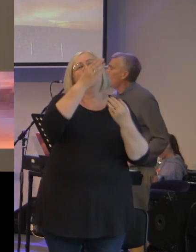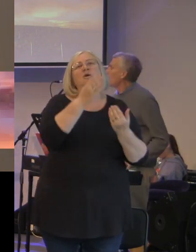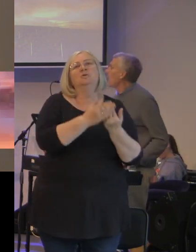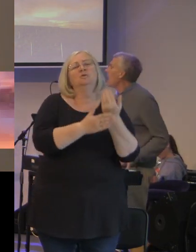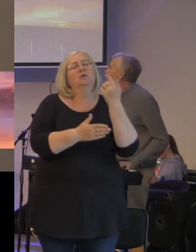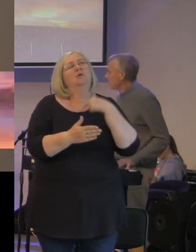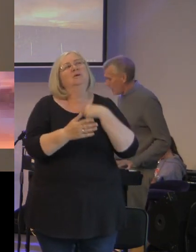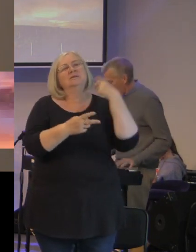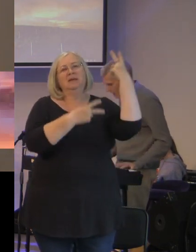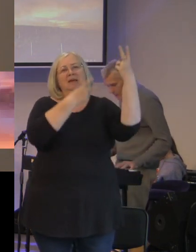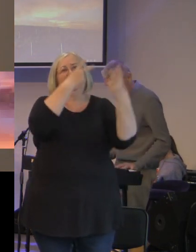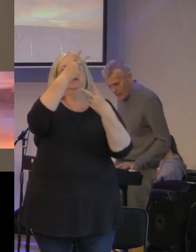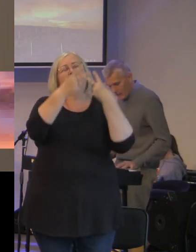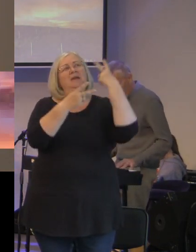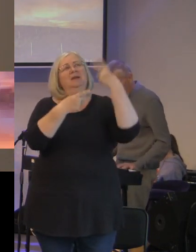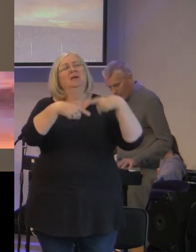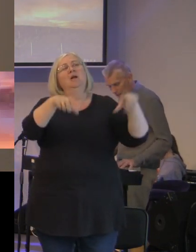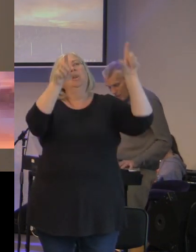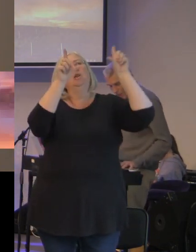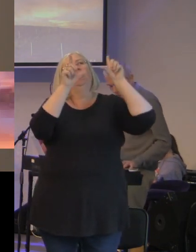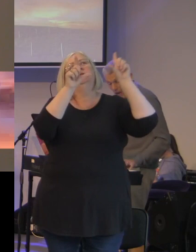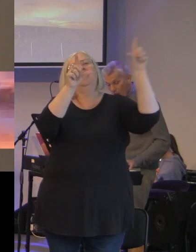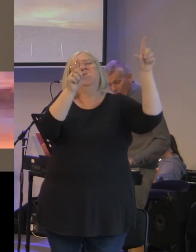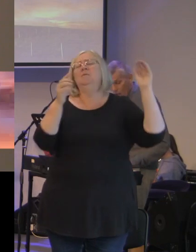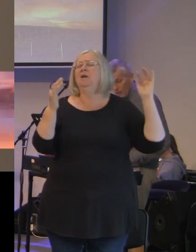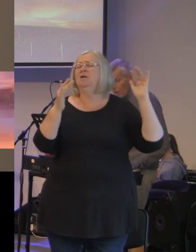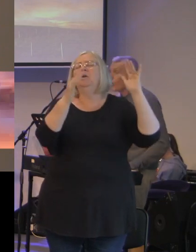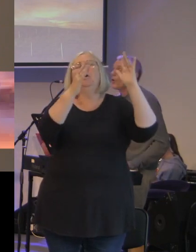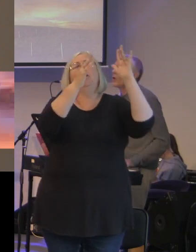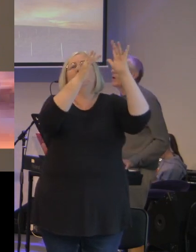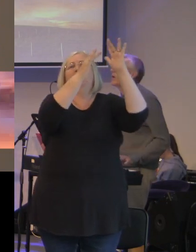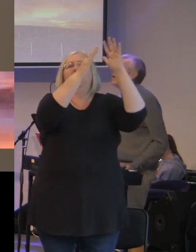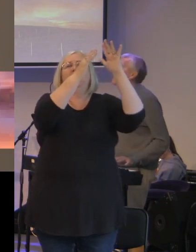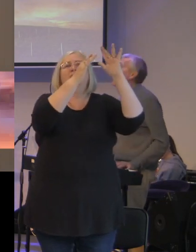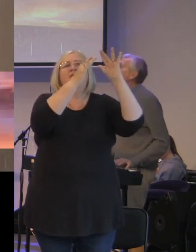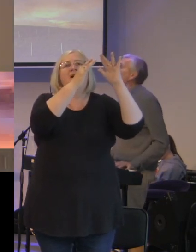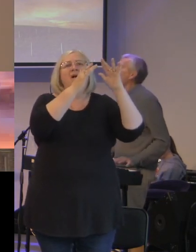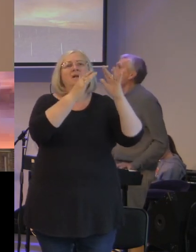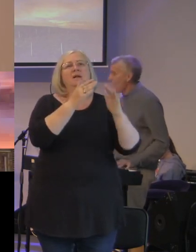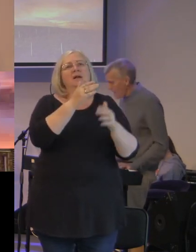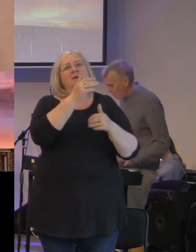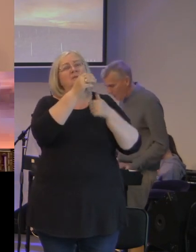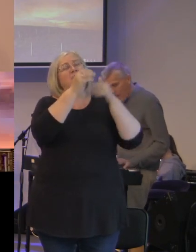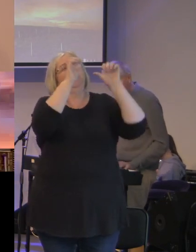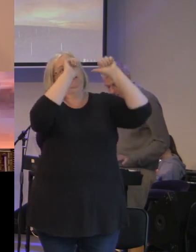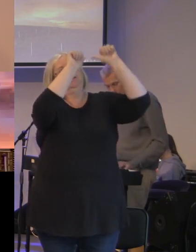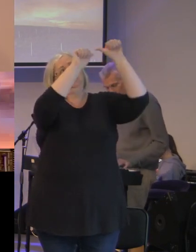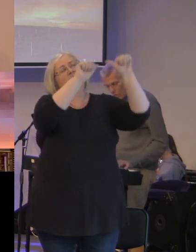Song I'll sing, Lord, I will glorify.